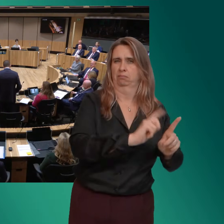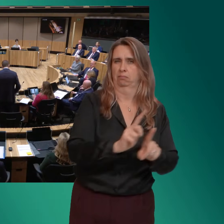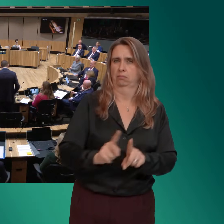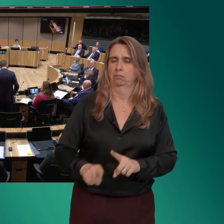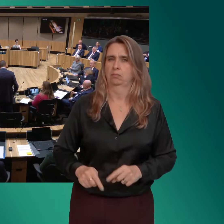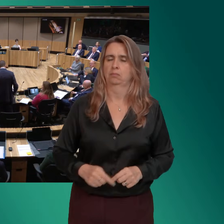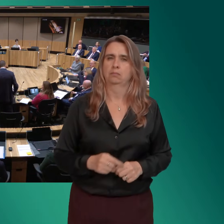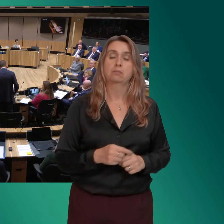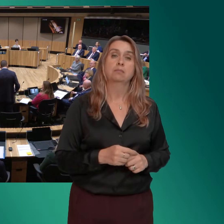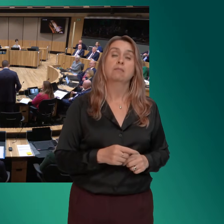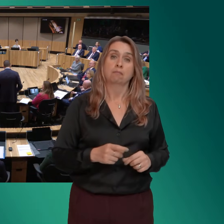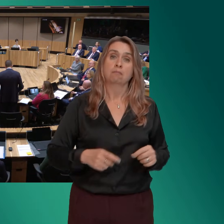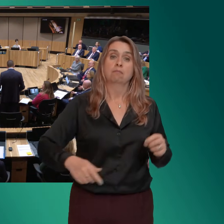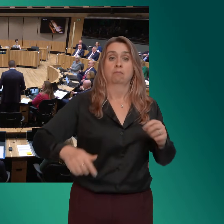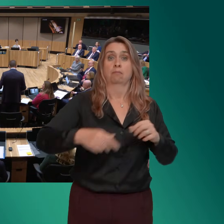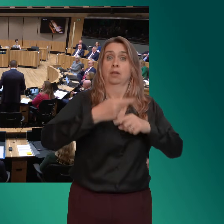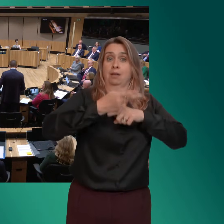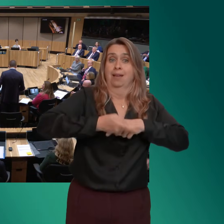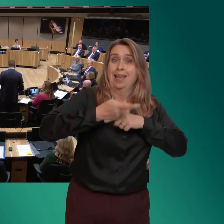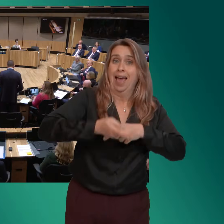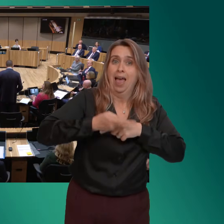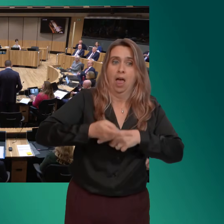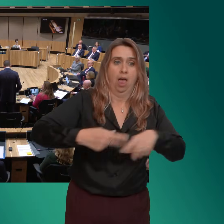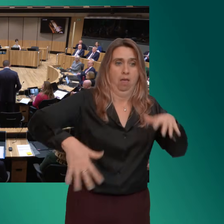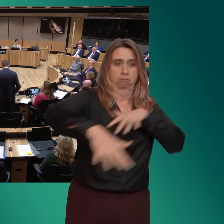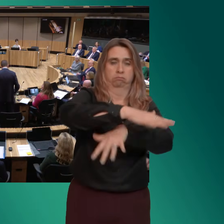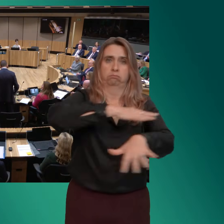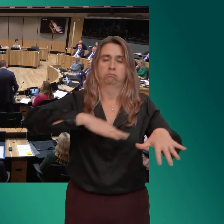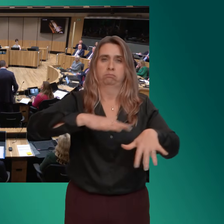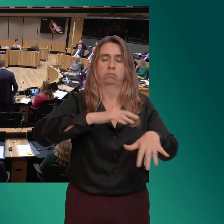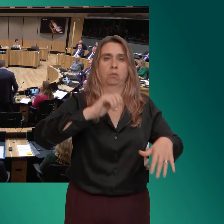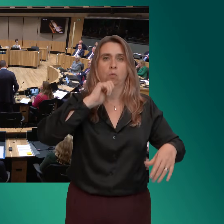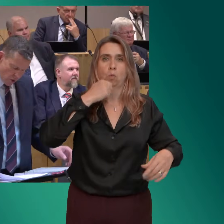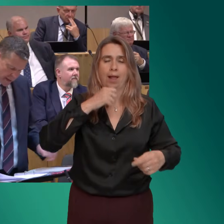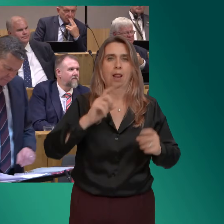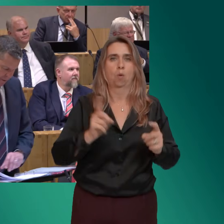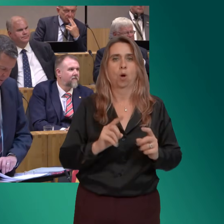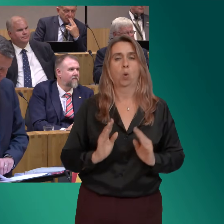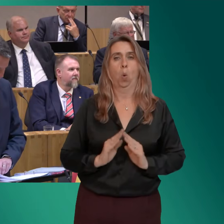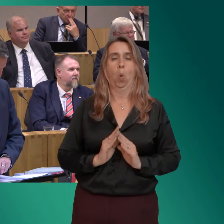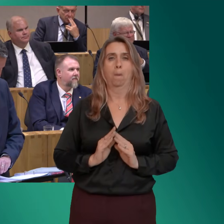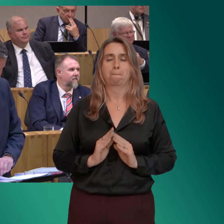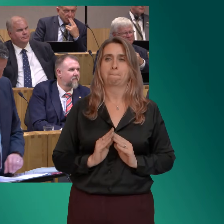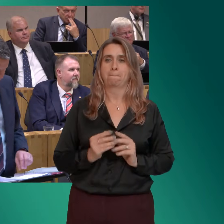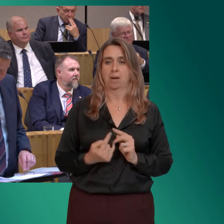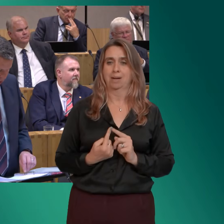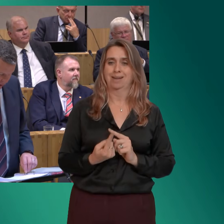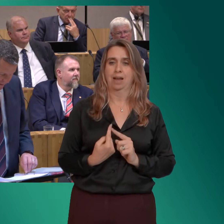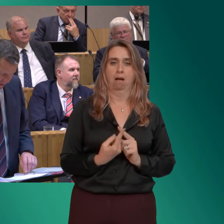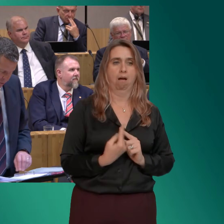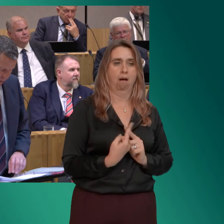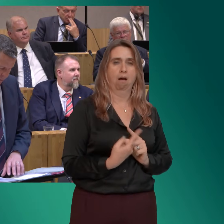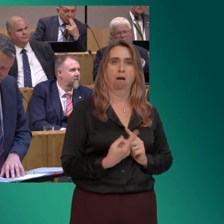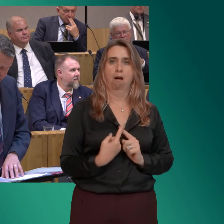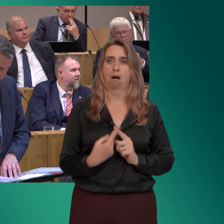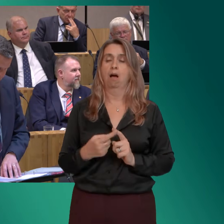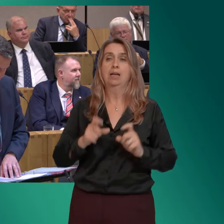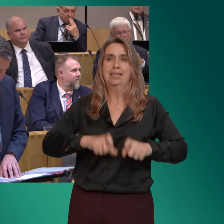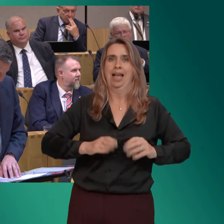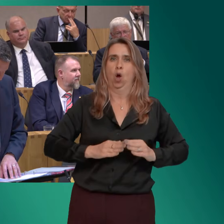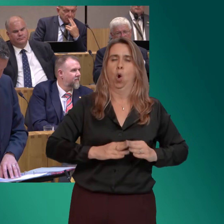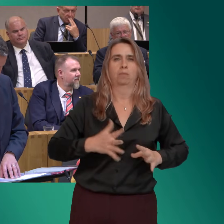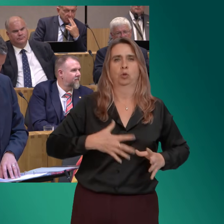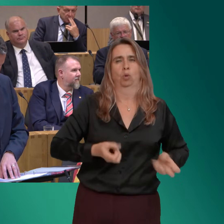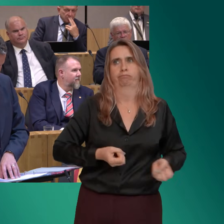change across social care to tackle pressures and improve access to support. We will shift care closer to home, helping people live independently for longer. We will improve